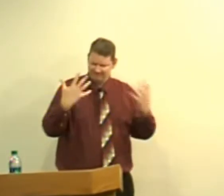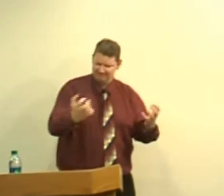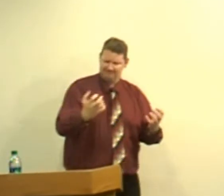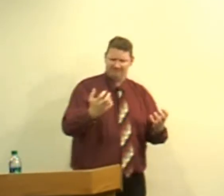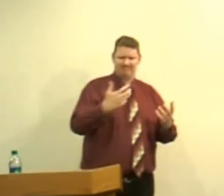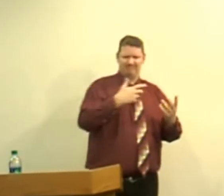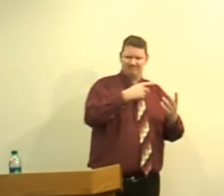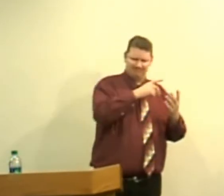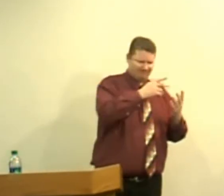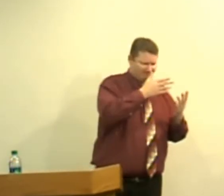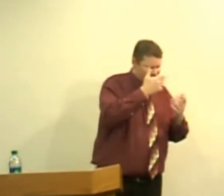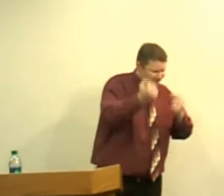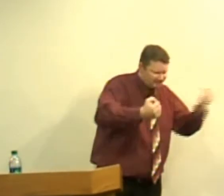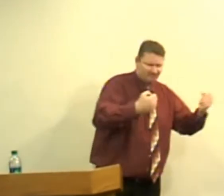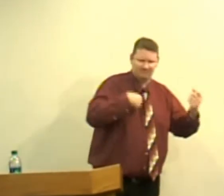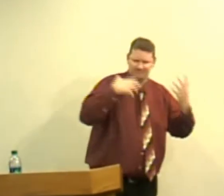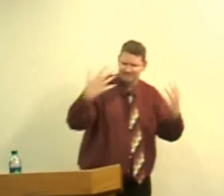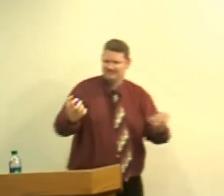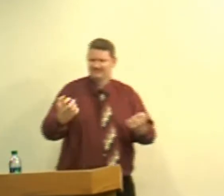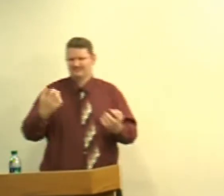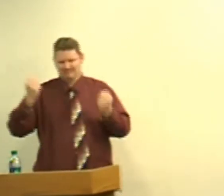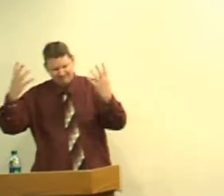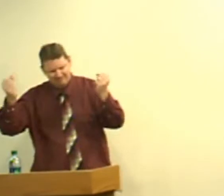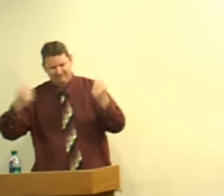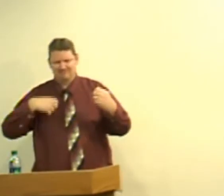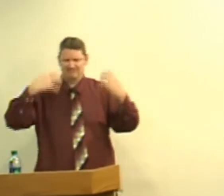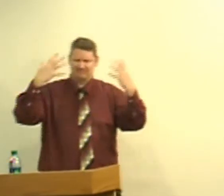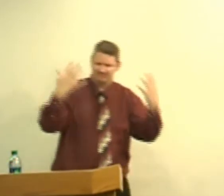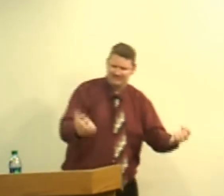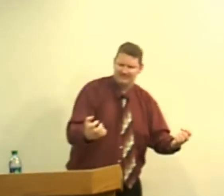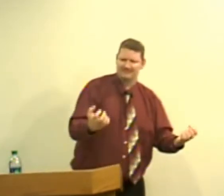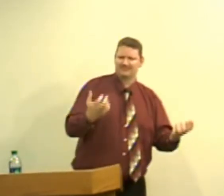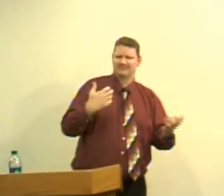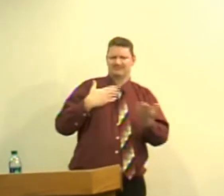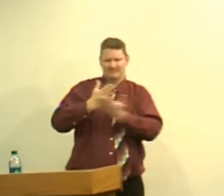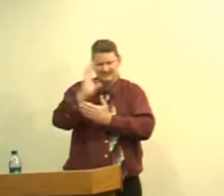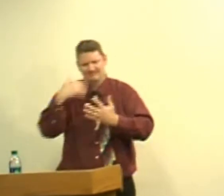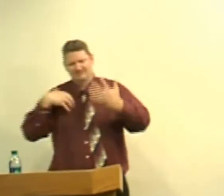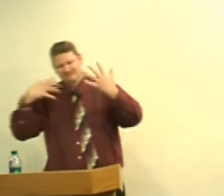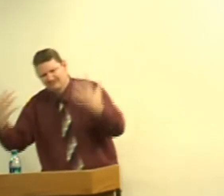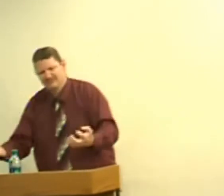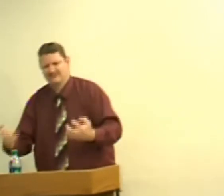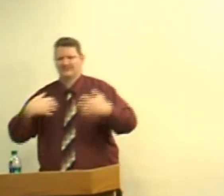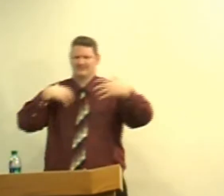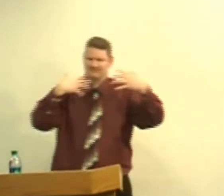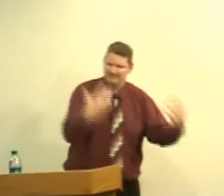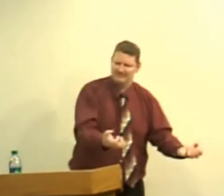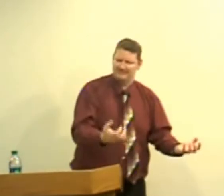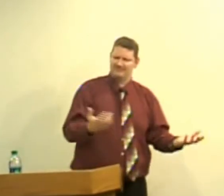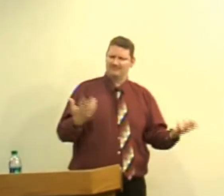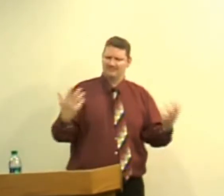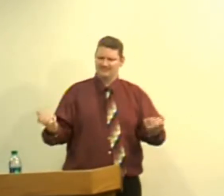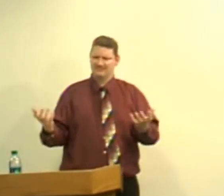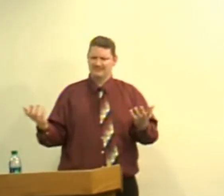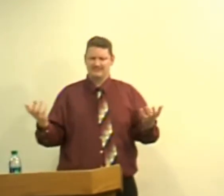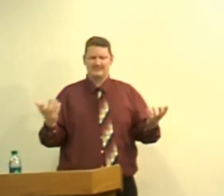Well, no, deaf are no different than anyone else. They want to drive. They want to be able to communicate. And, you know, they have